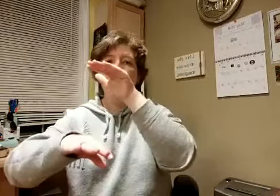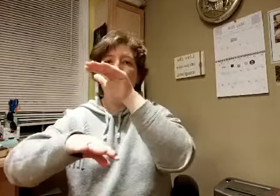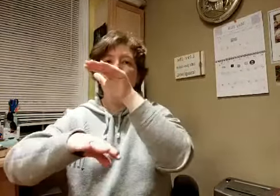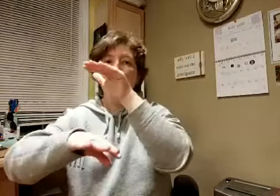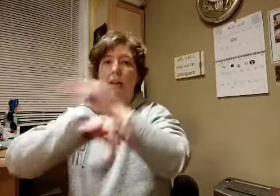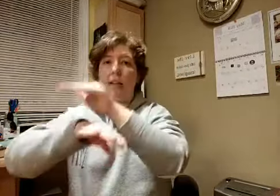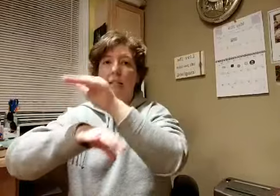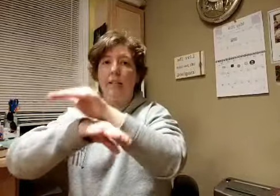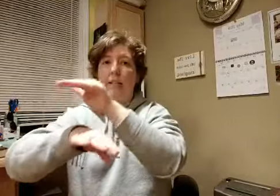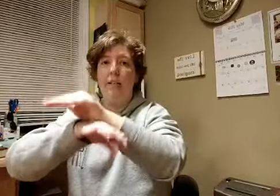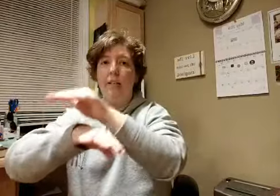Night,